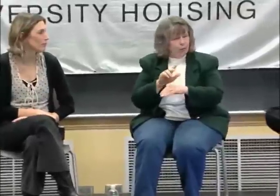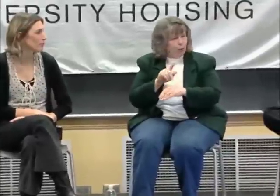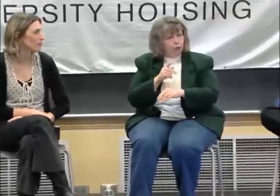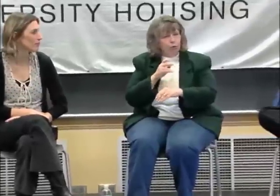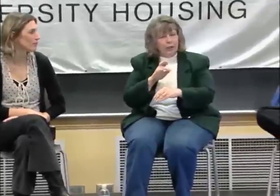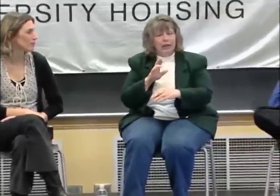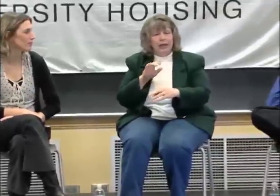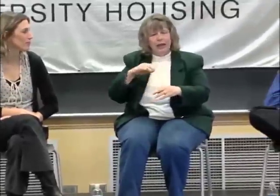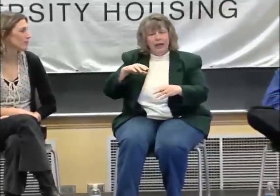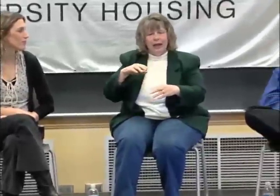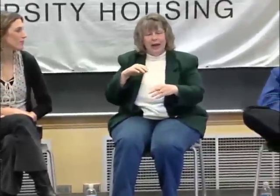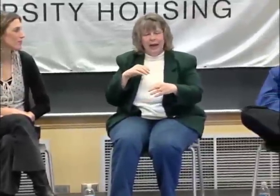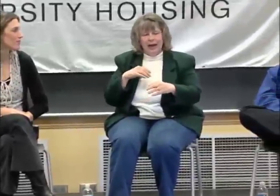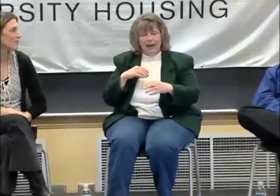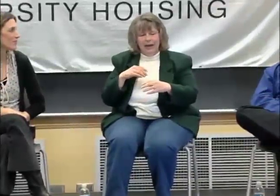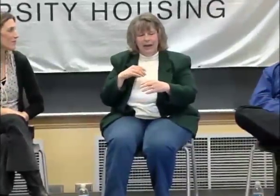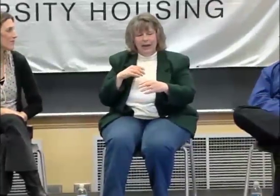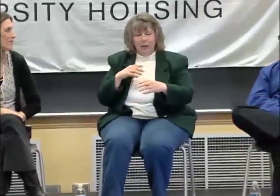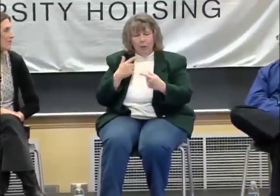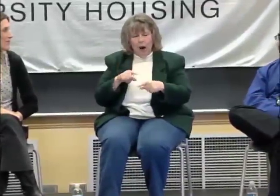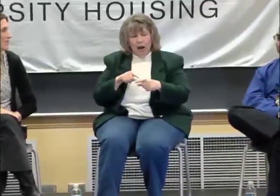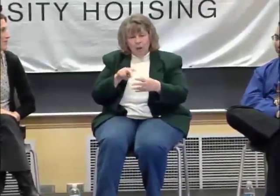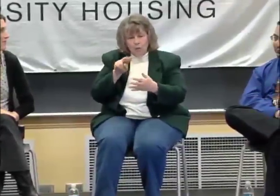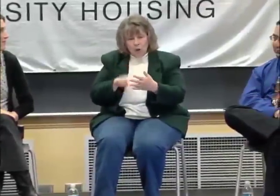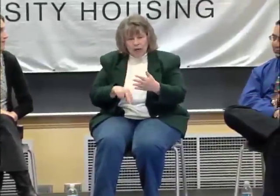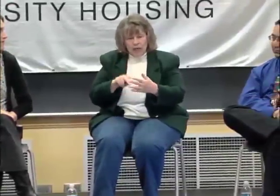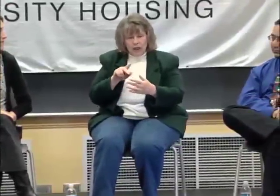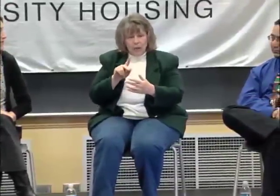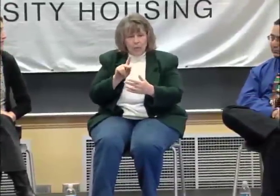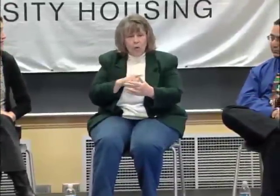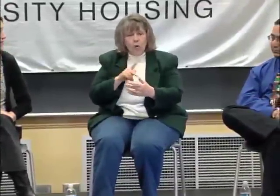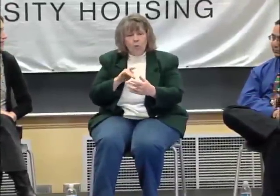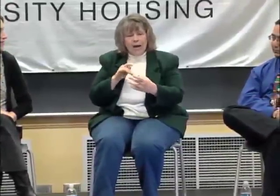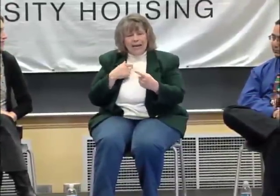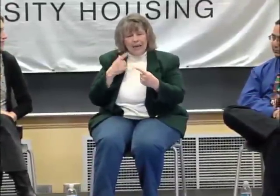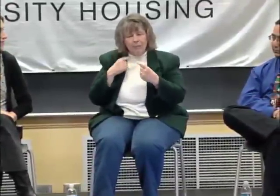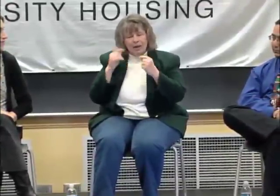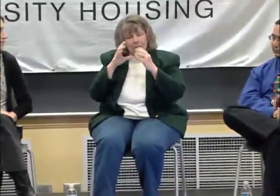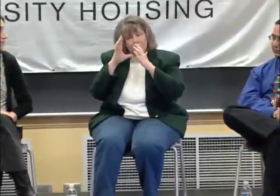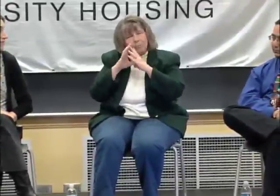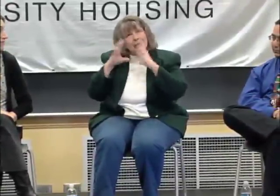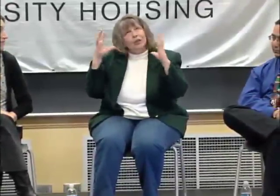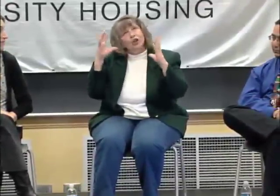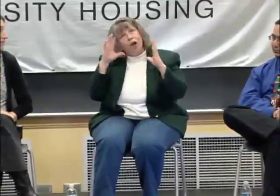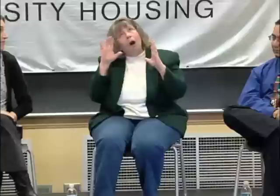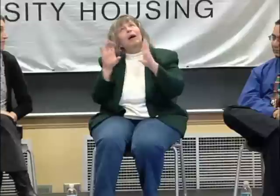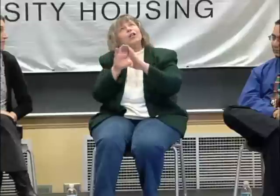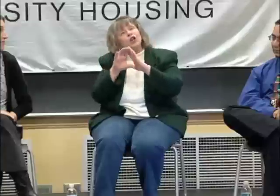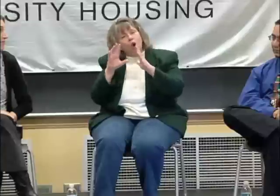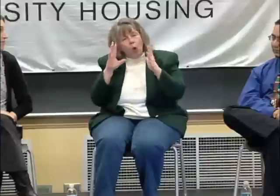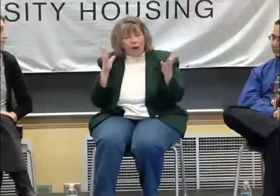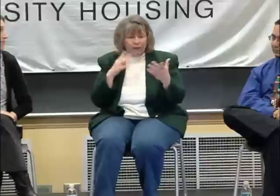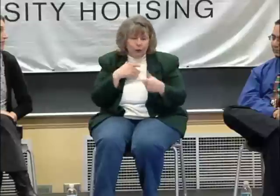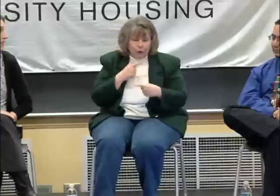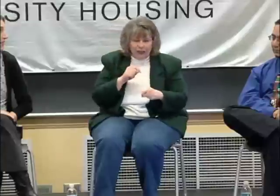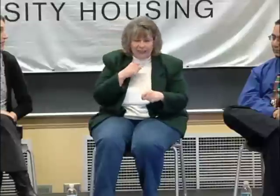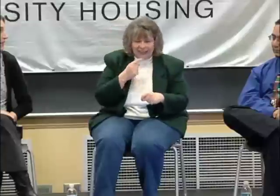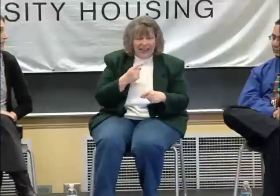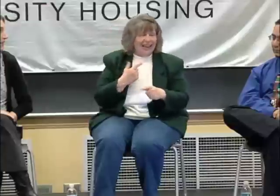reading English poetry. When I'm reading the poem, I have to get the big picture. I have to see it in my